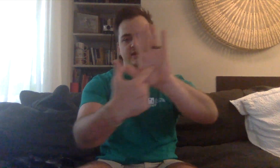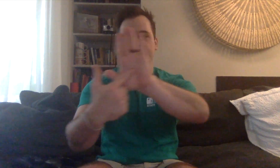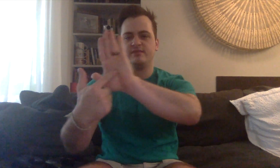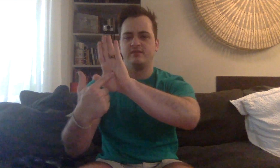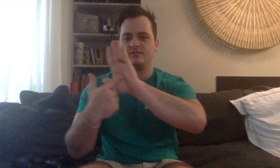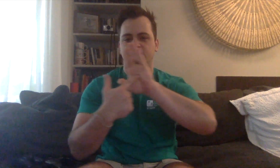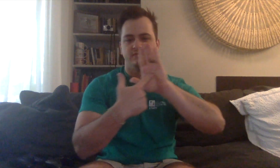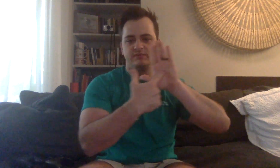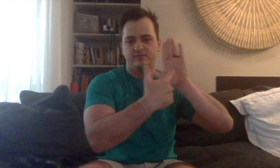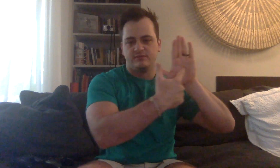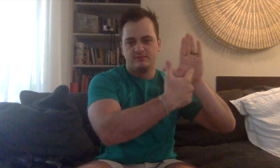stands.